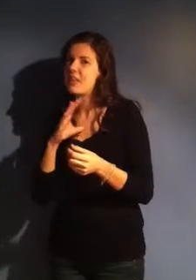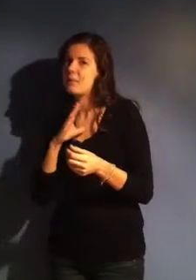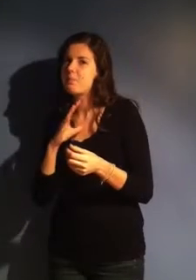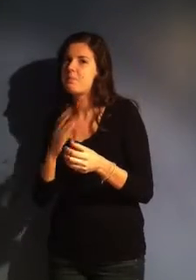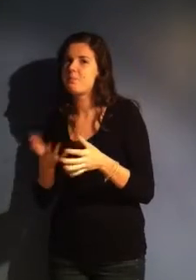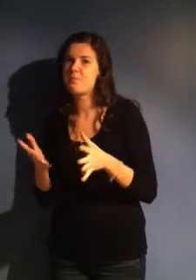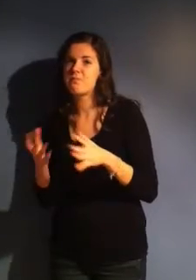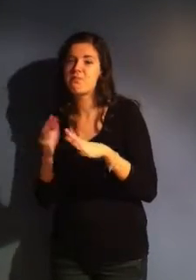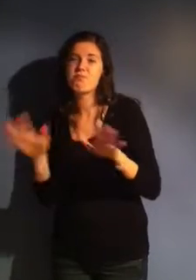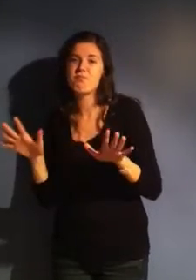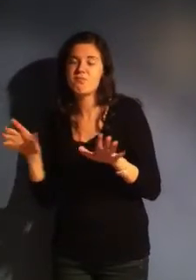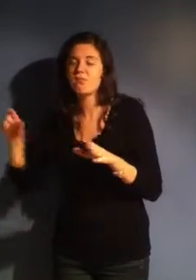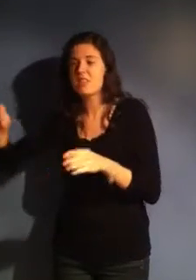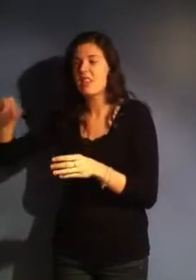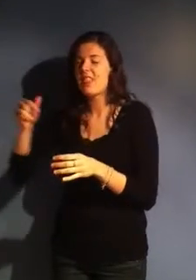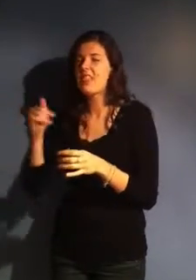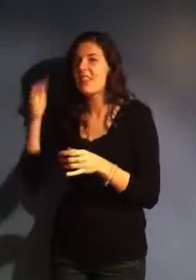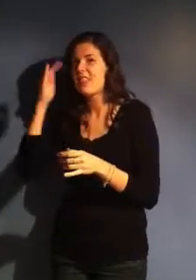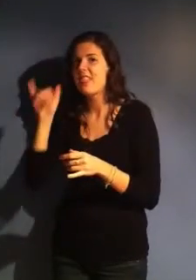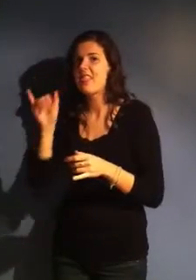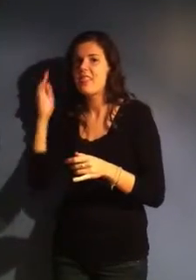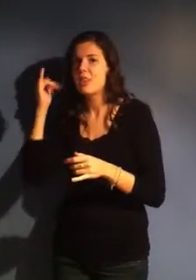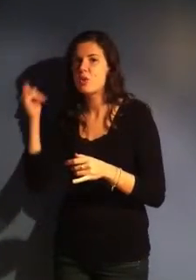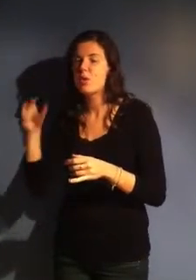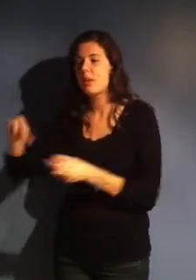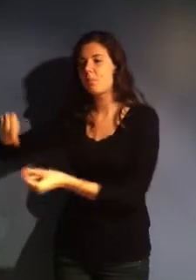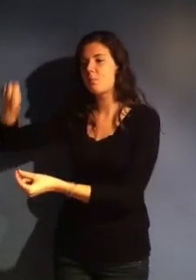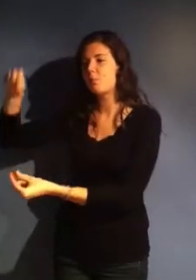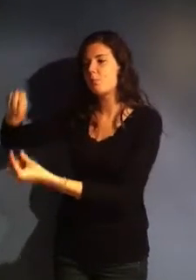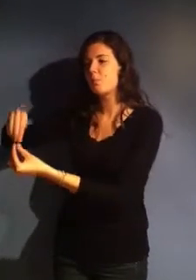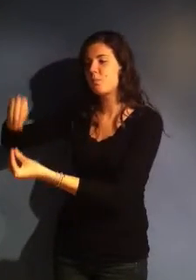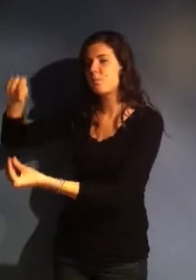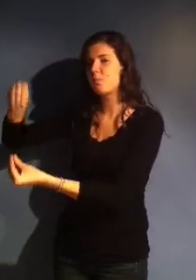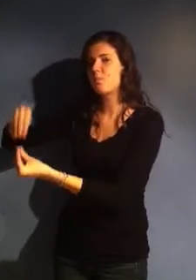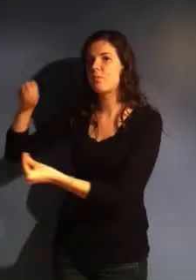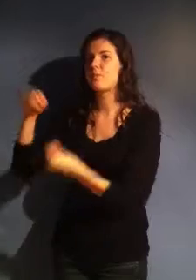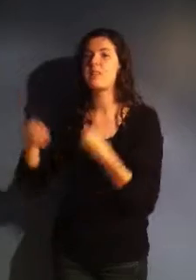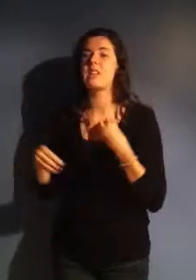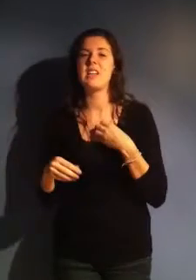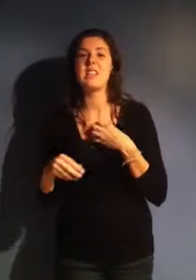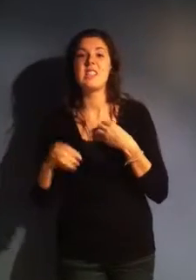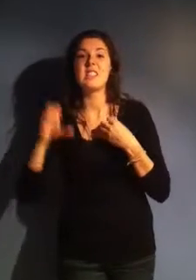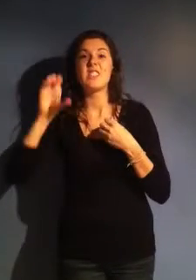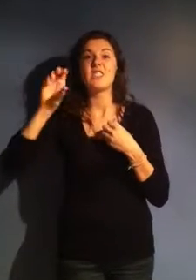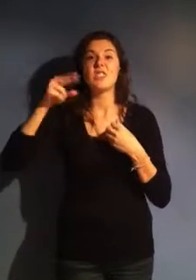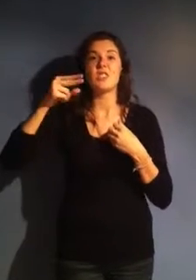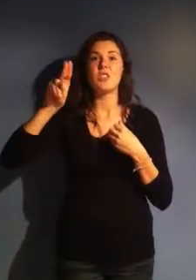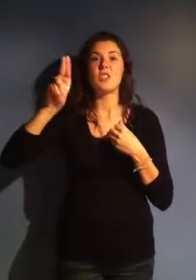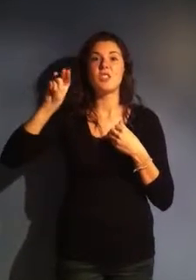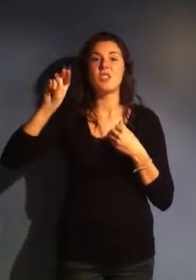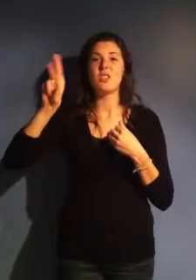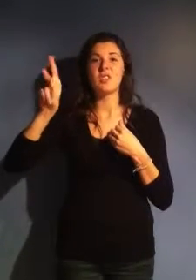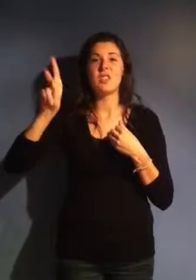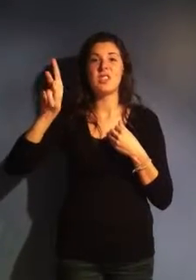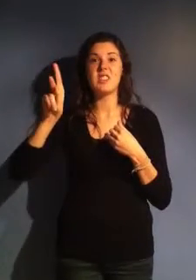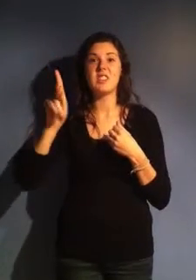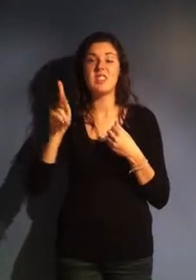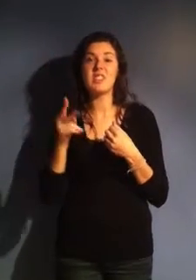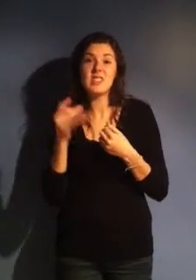too frozen and you can't isolate a chunk, then you take out some of the LB, pipette up, and squirt some of